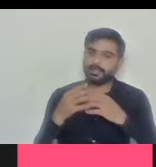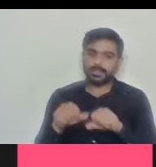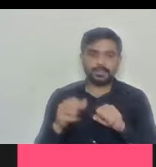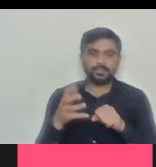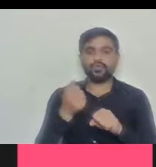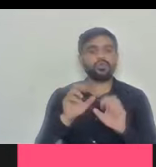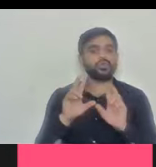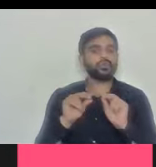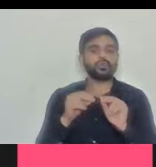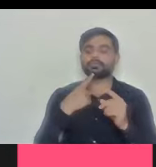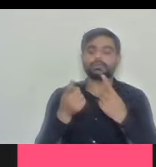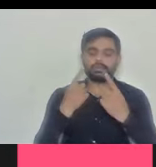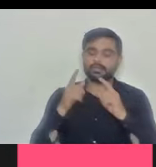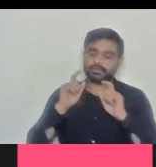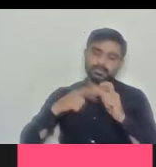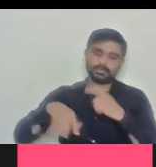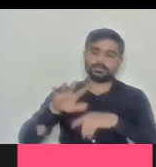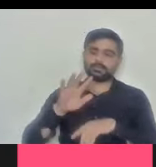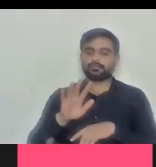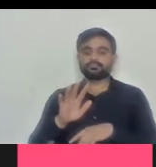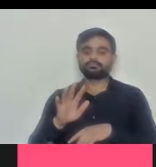So we have to be very, very